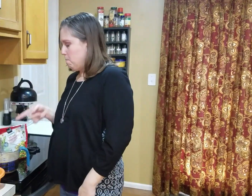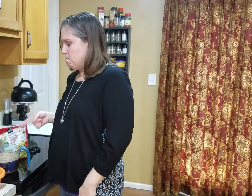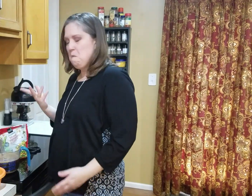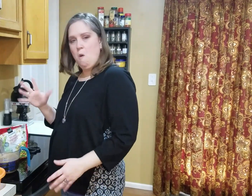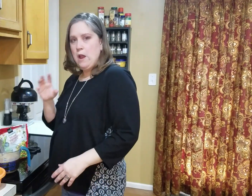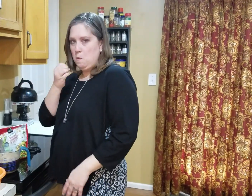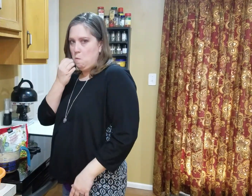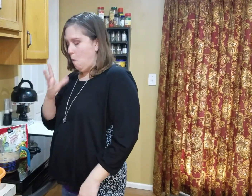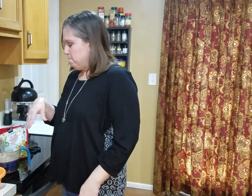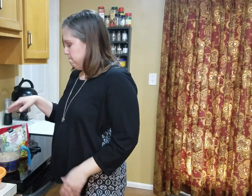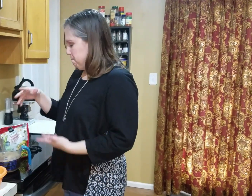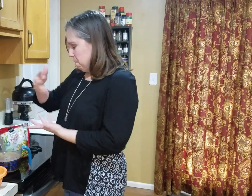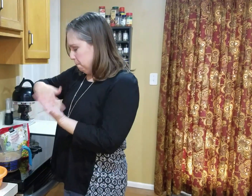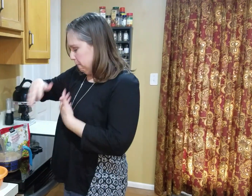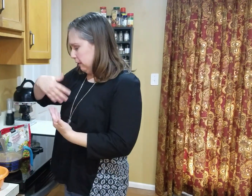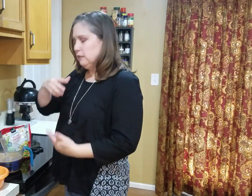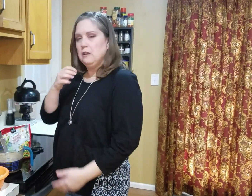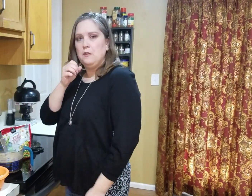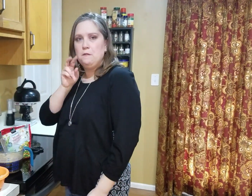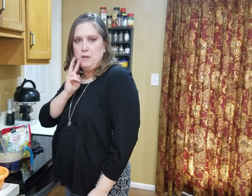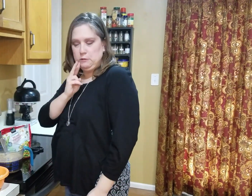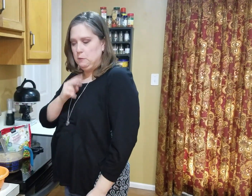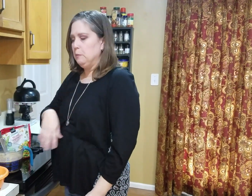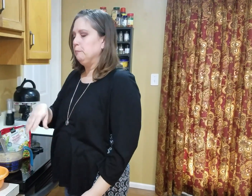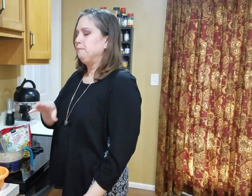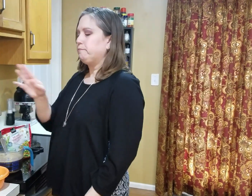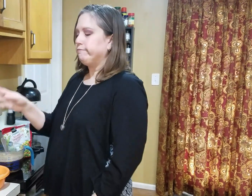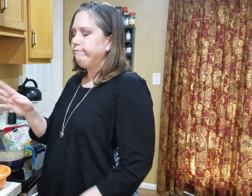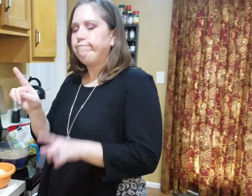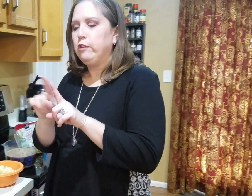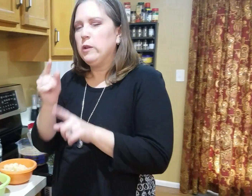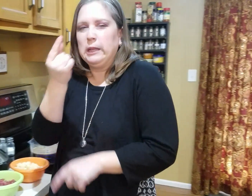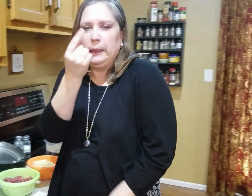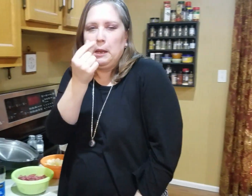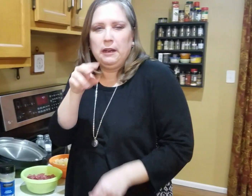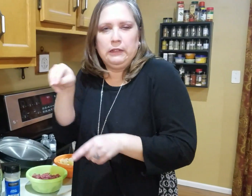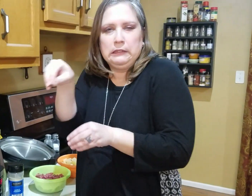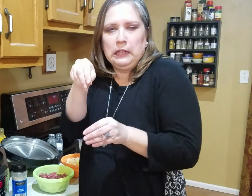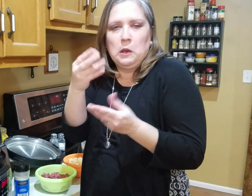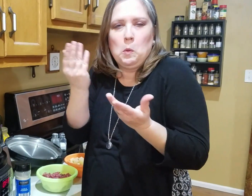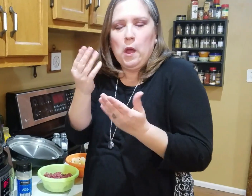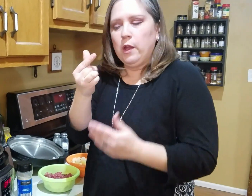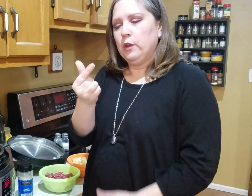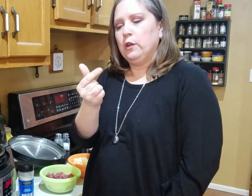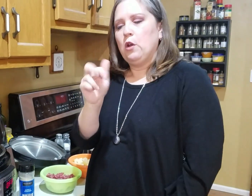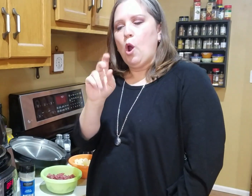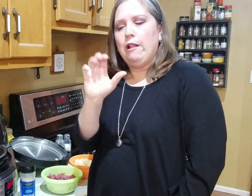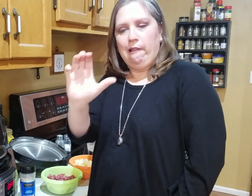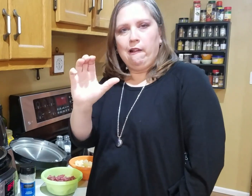Next, you'll see I have some mixed vegetables that have already been warmed up. And also, for a little bit of seasoning,